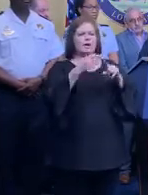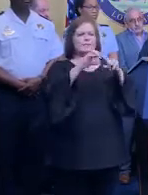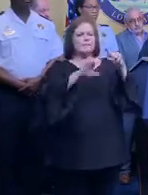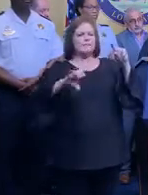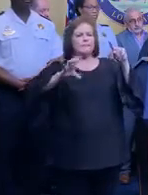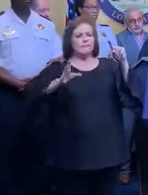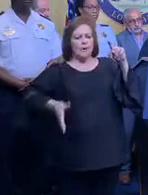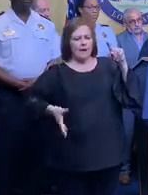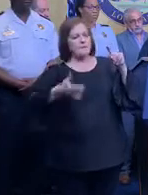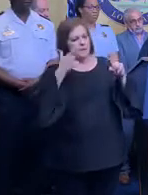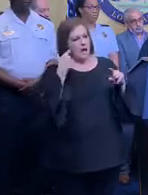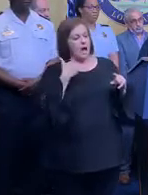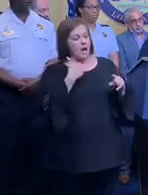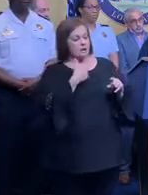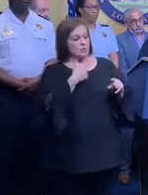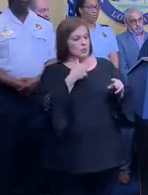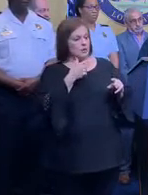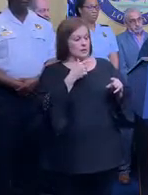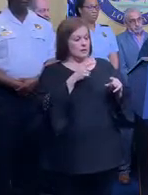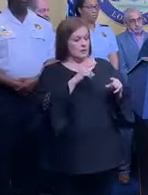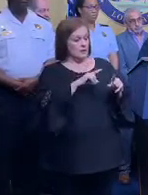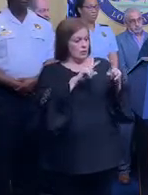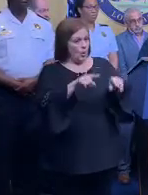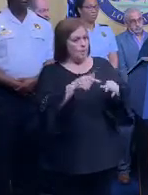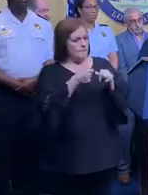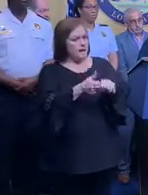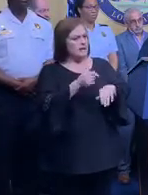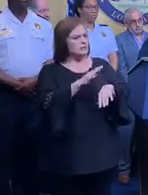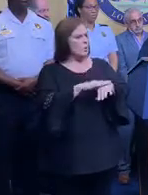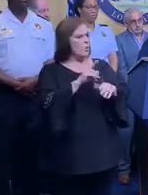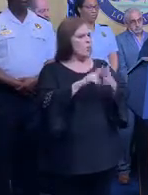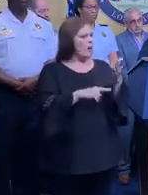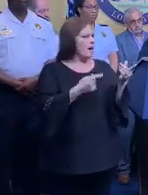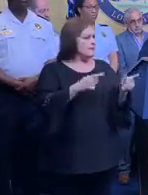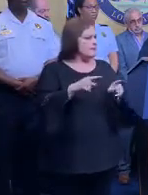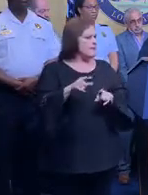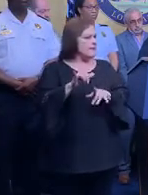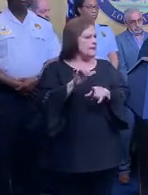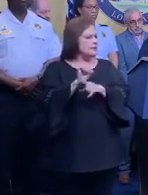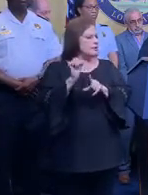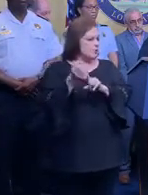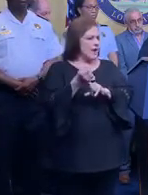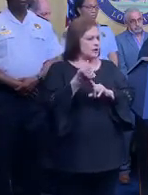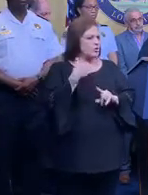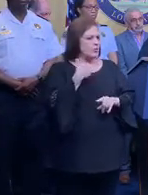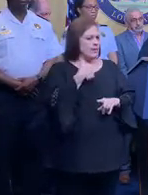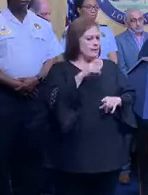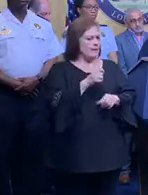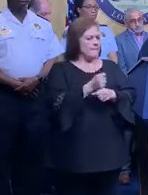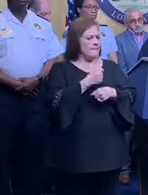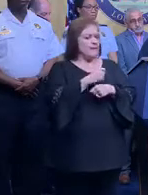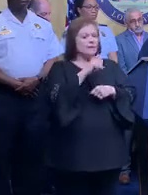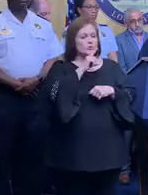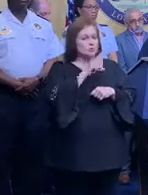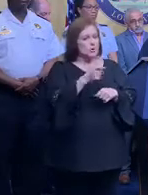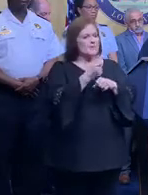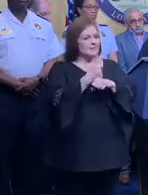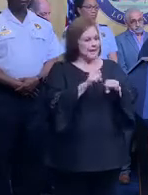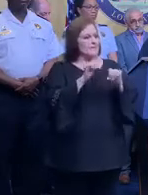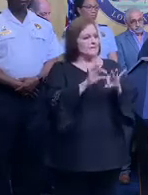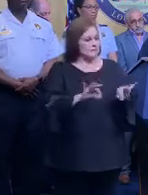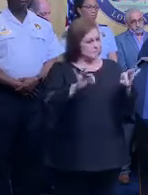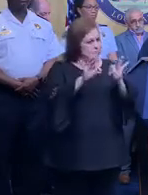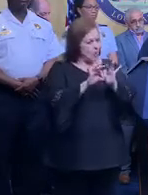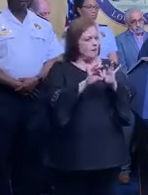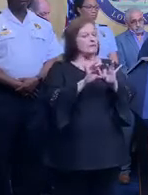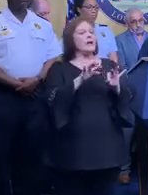triage those things as needed. Of course, major corridors receive the most attention because we need to make sure safety vehicles